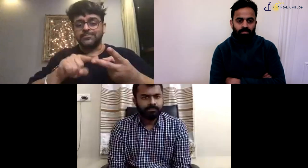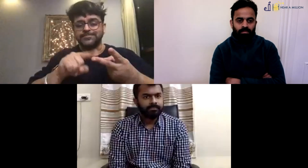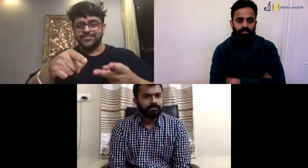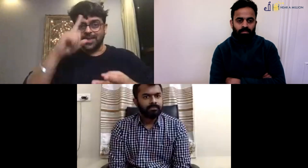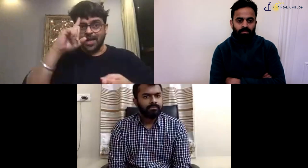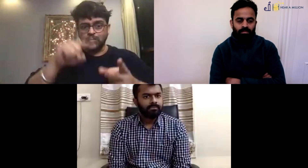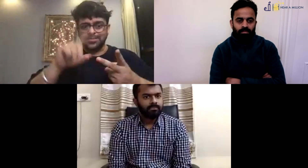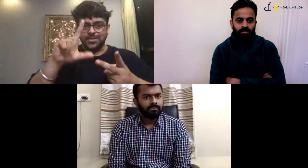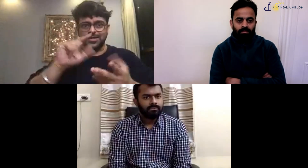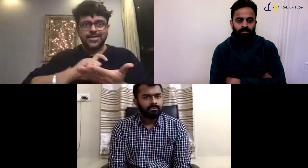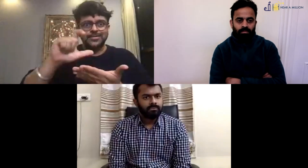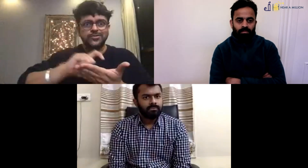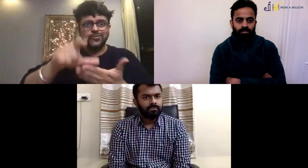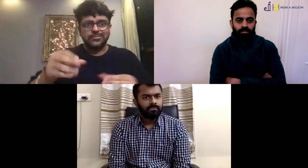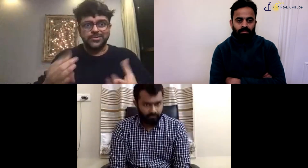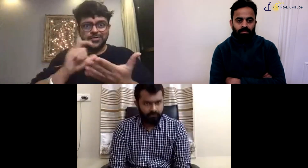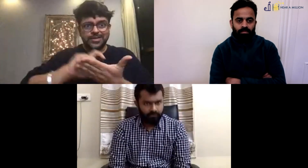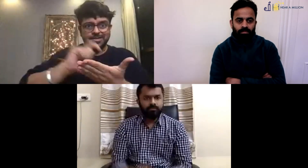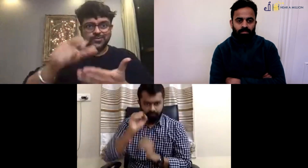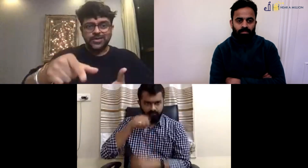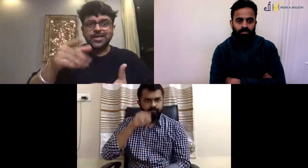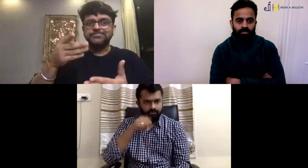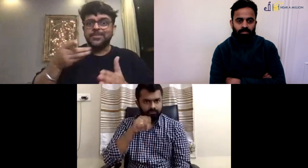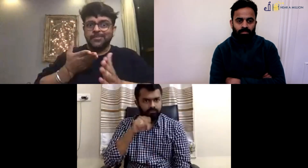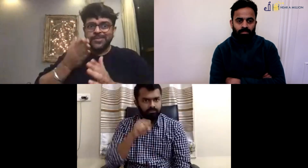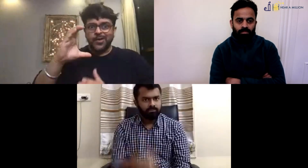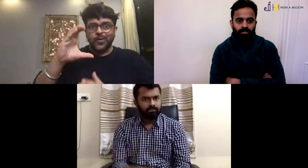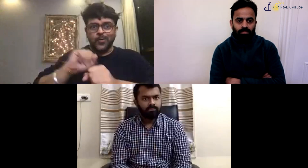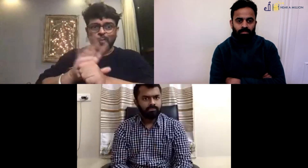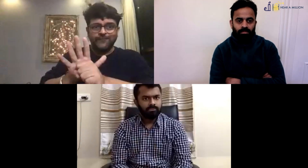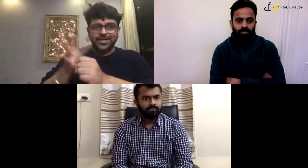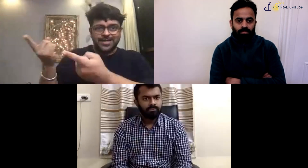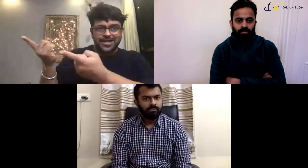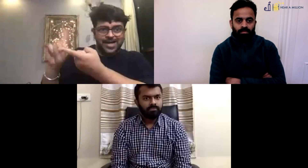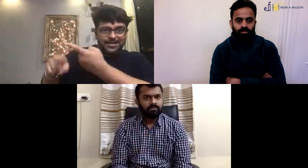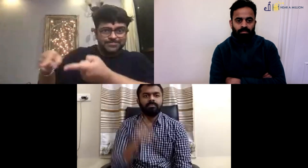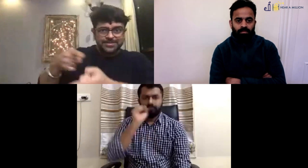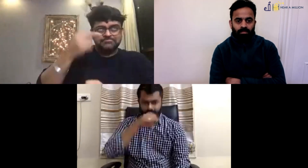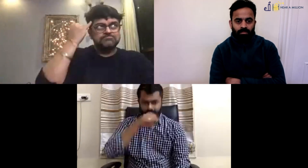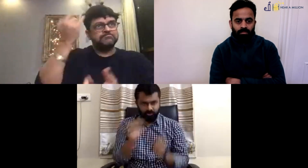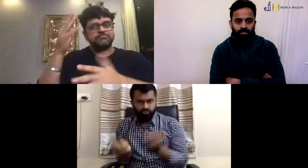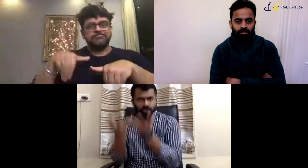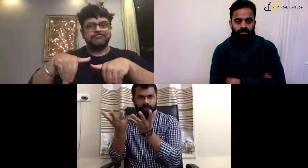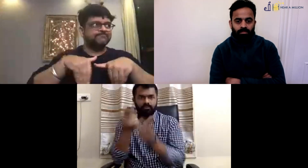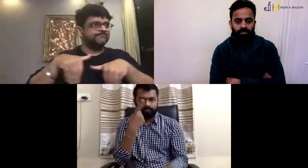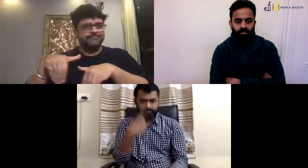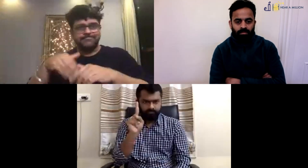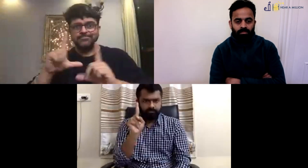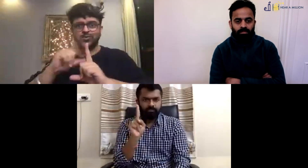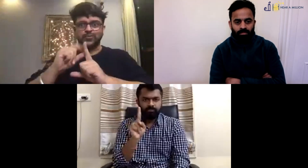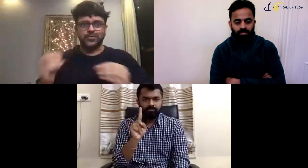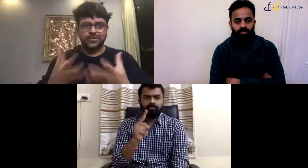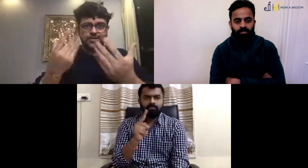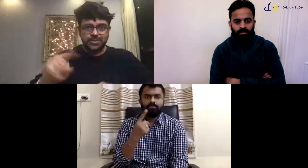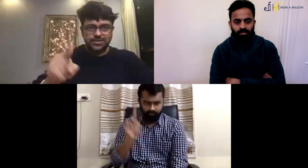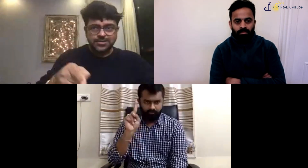in Gujarat organization. So I have seen the Instagram thing that you keep doing, and during COVID times, you came up with the